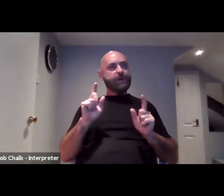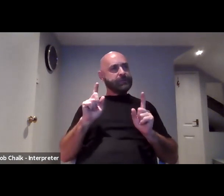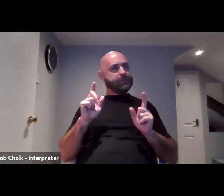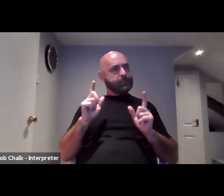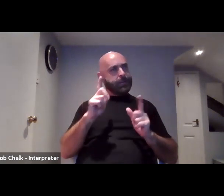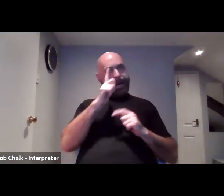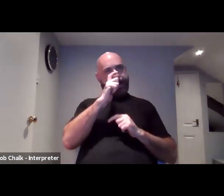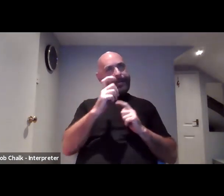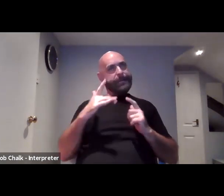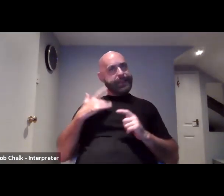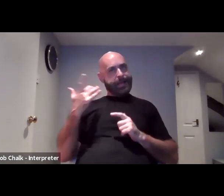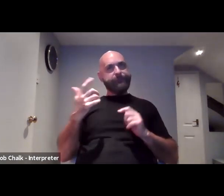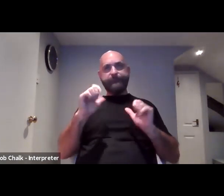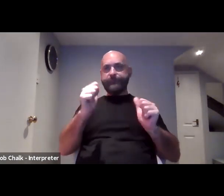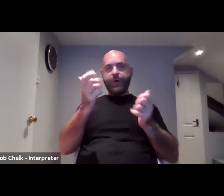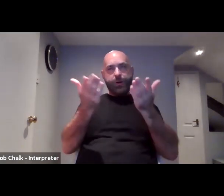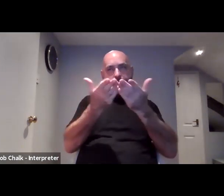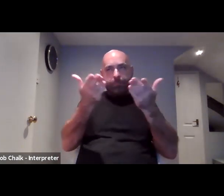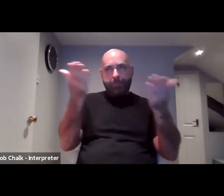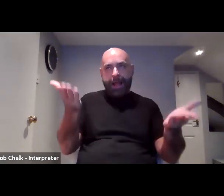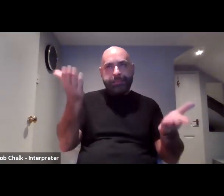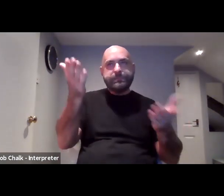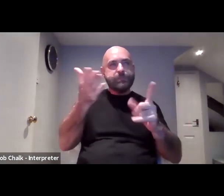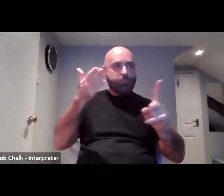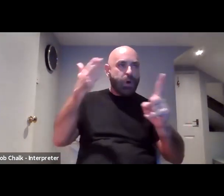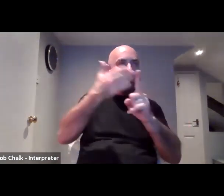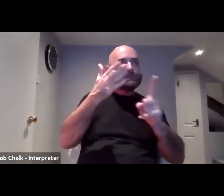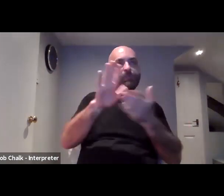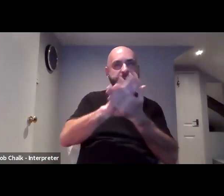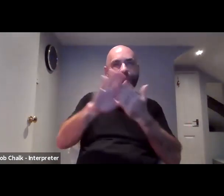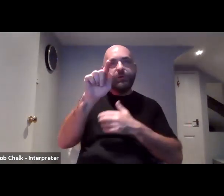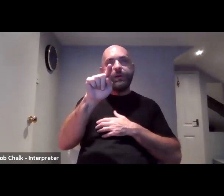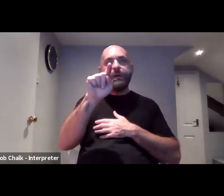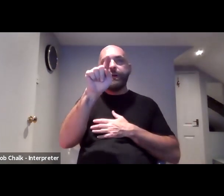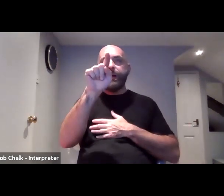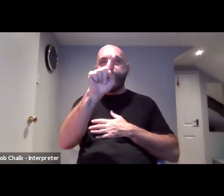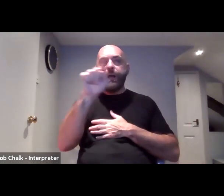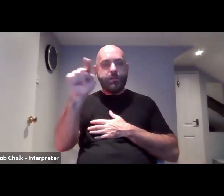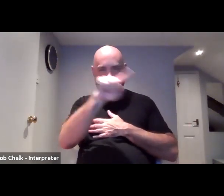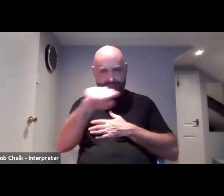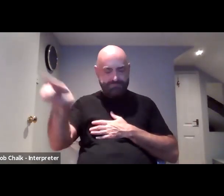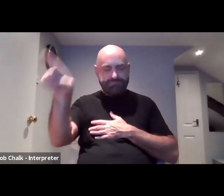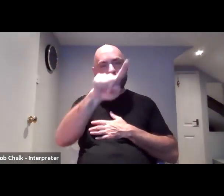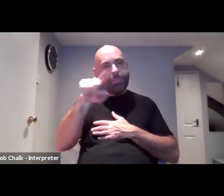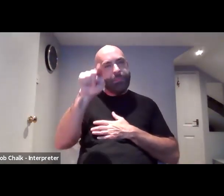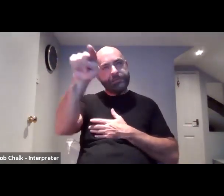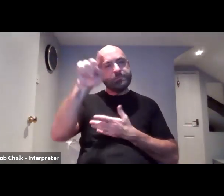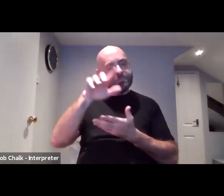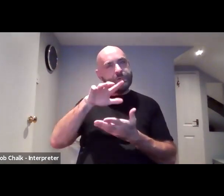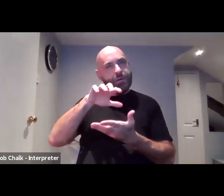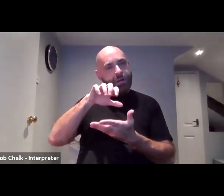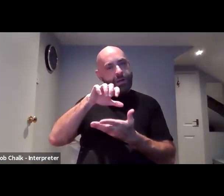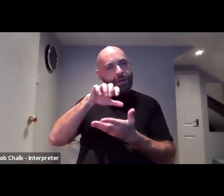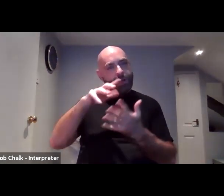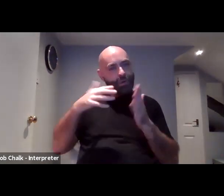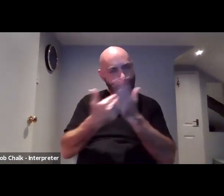live lives of purpose, balance, and meaning for them. It might have been Amartya Sen, but it was the New Zealand Ministry of Finance. And they